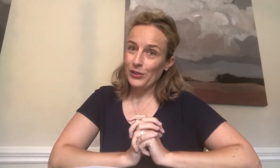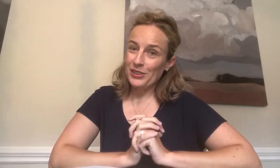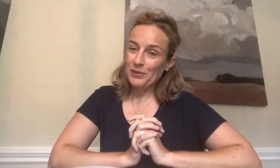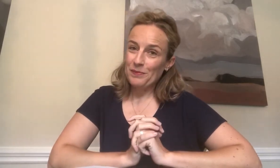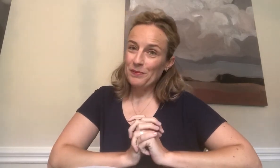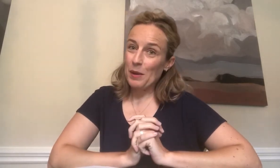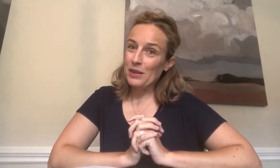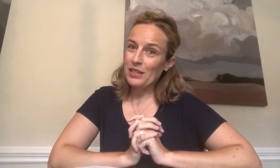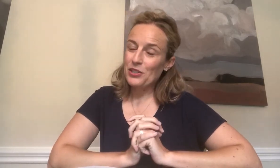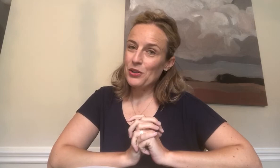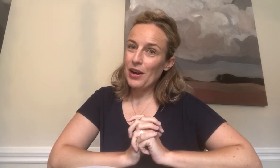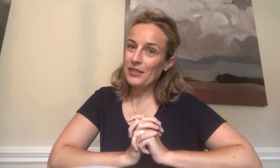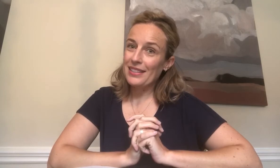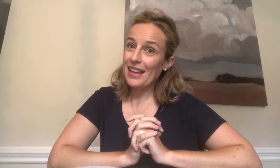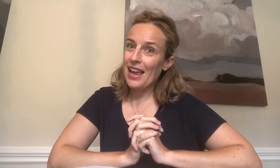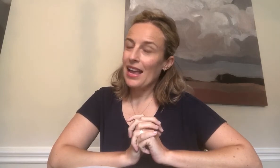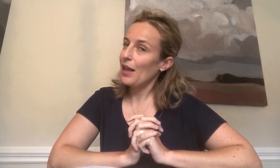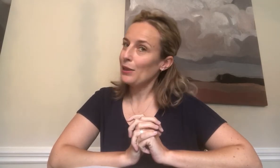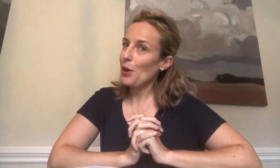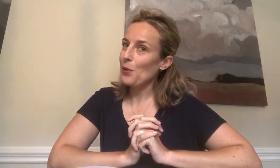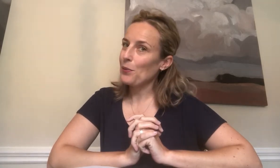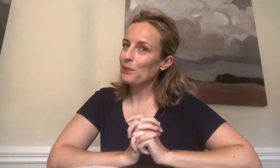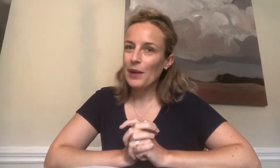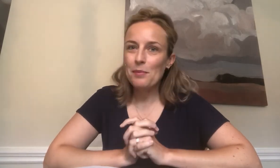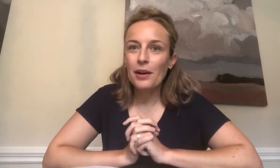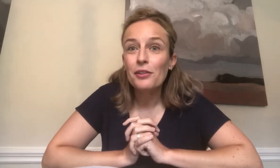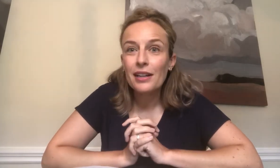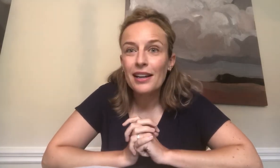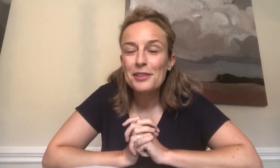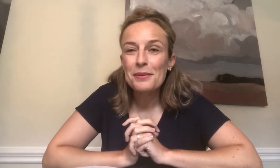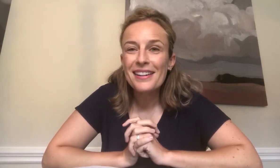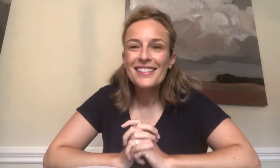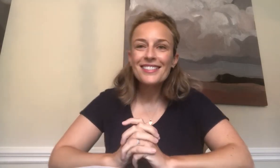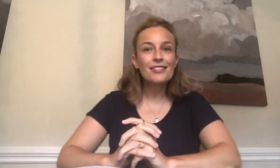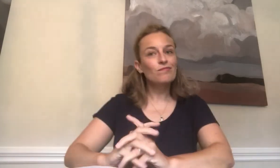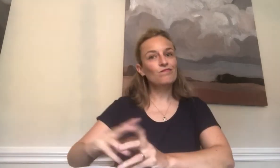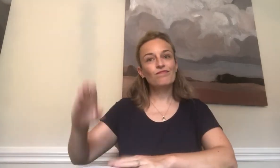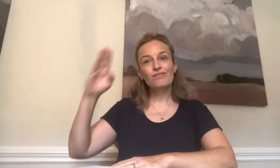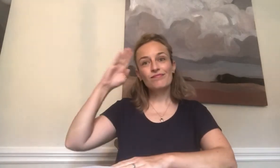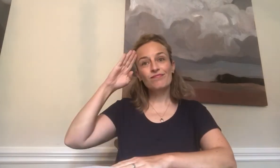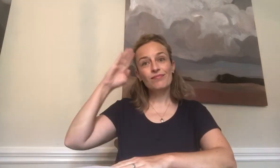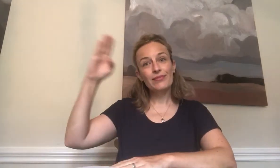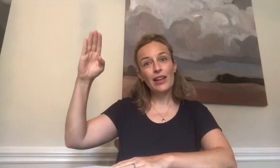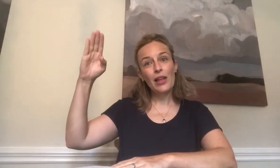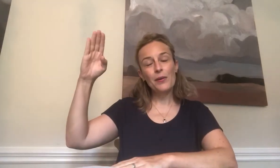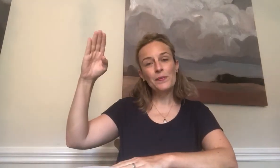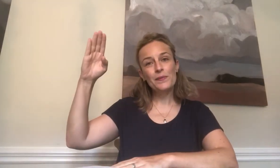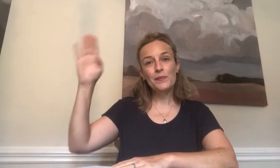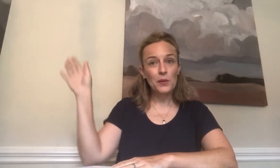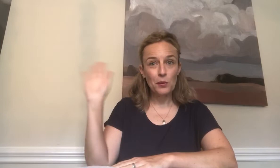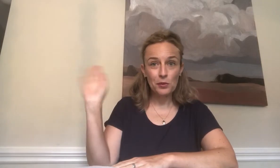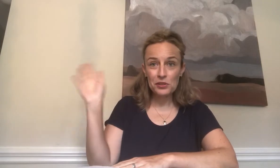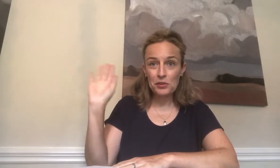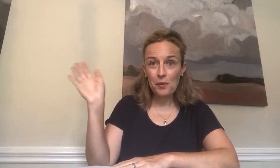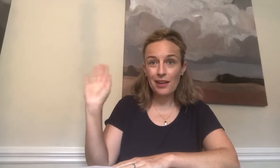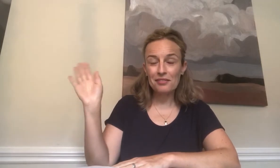First, I'm going to teach you how to say hello. I bet you can guess what it is. Hello. Or just a wave like